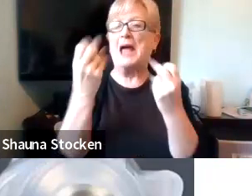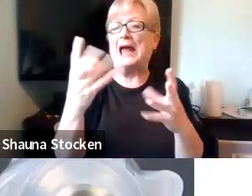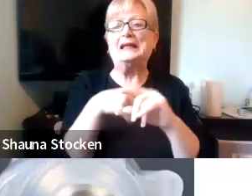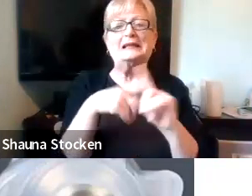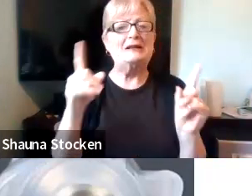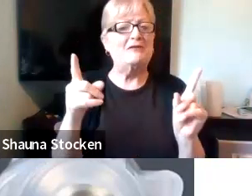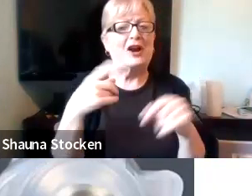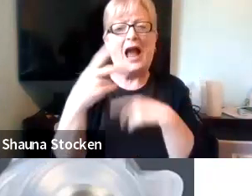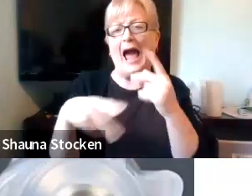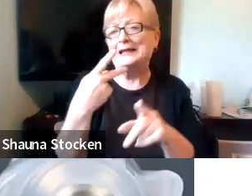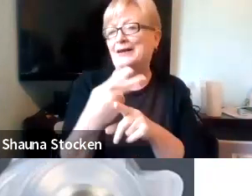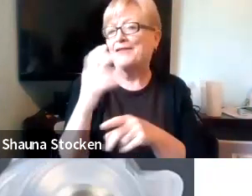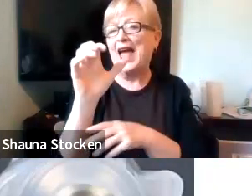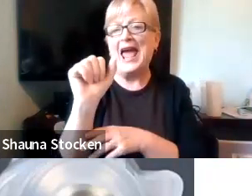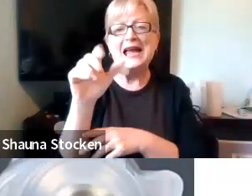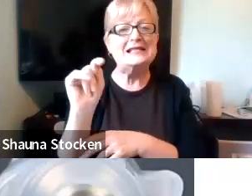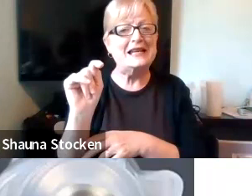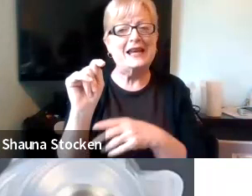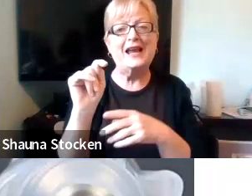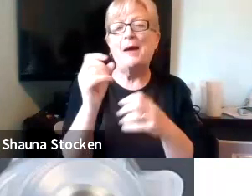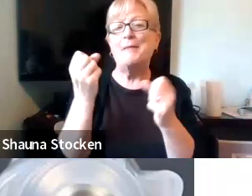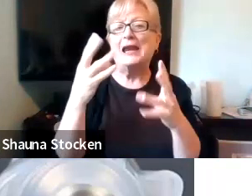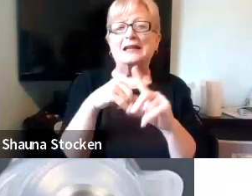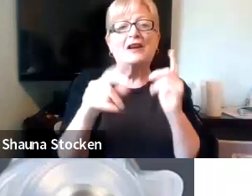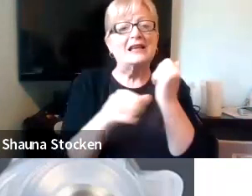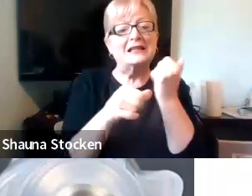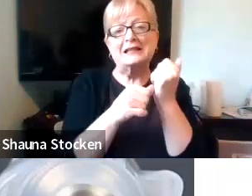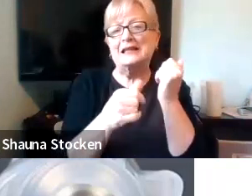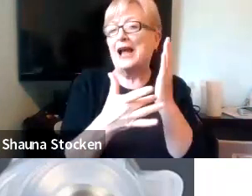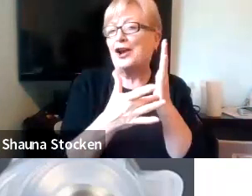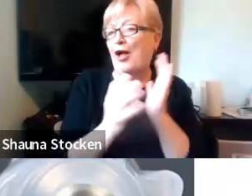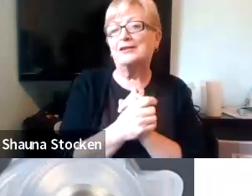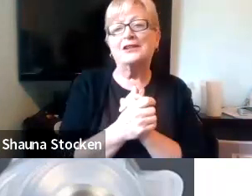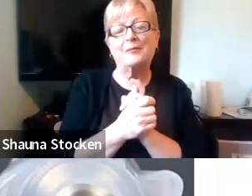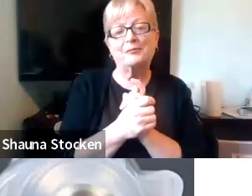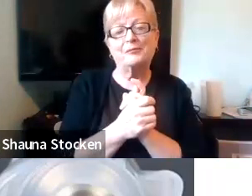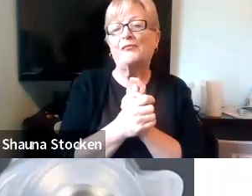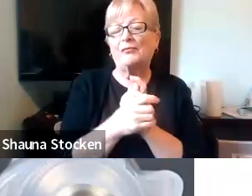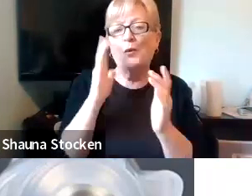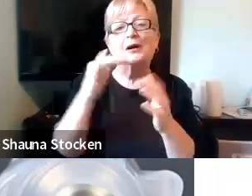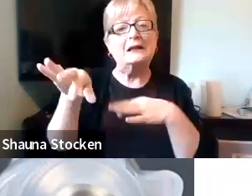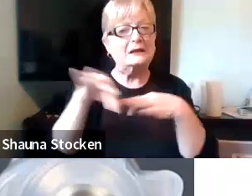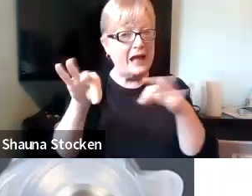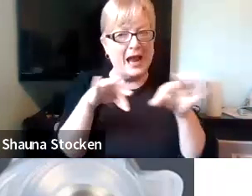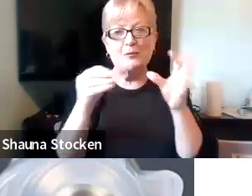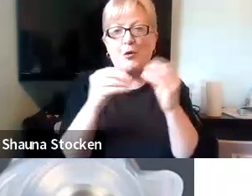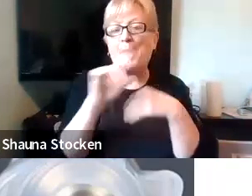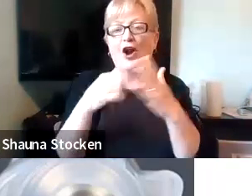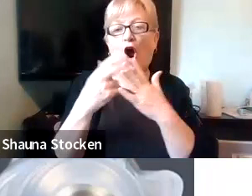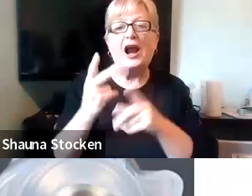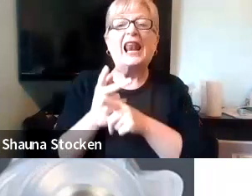and serve a lot of purposes. So we'll get into a little bit more about our lending library later,